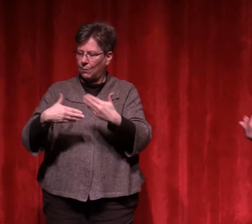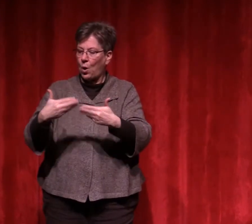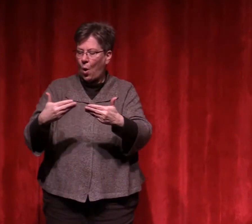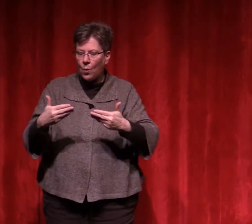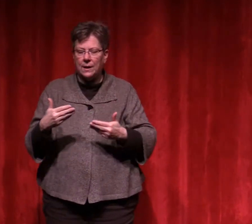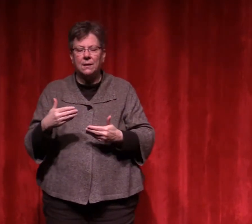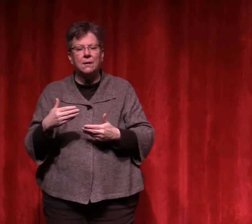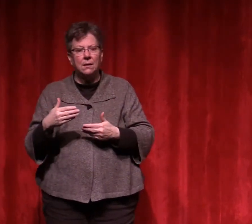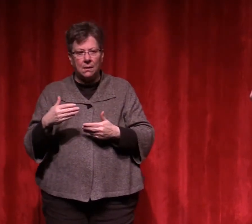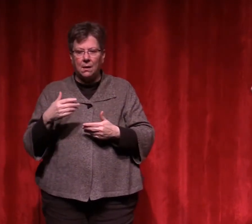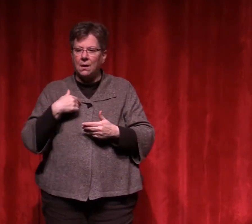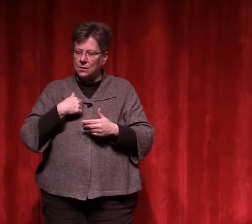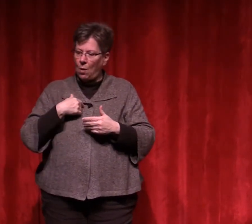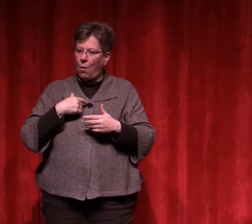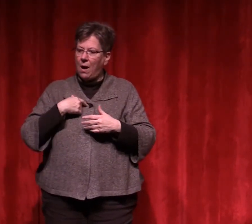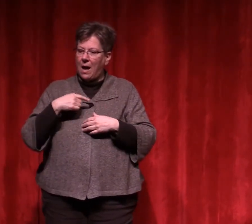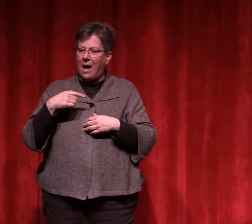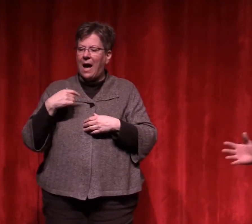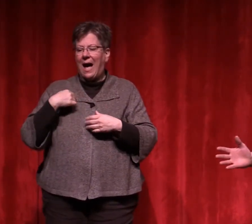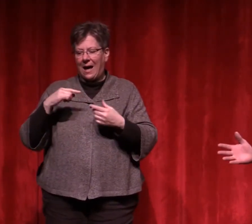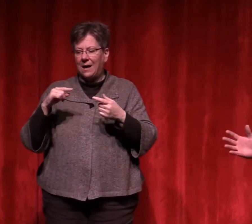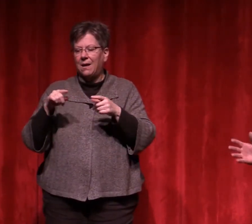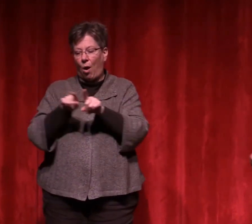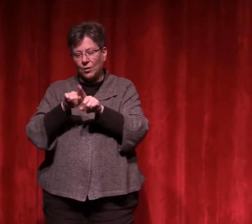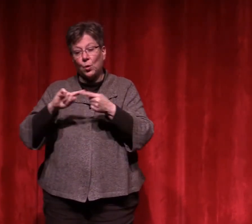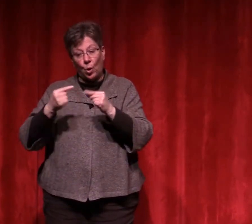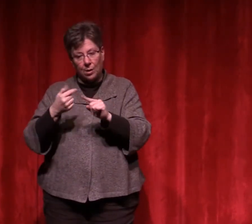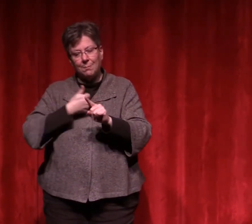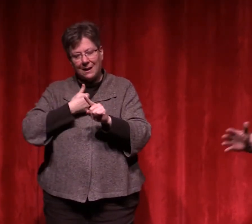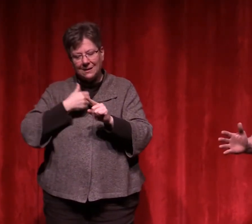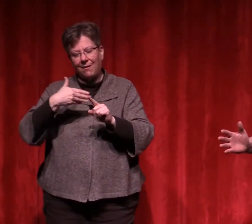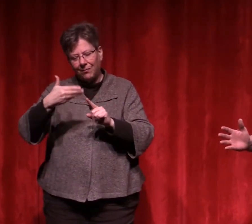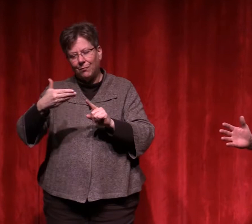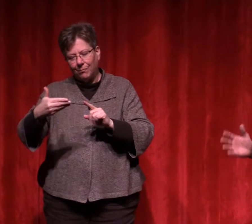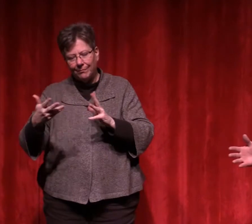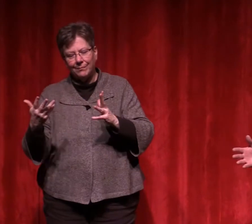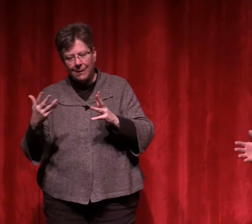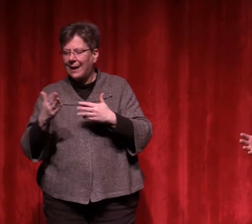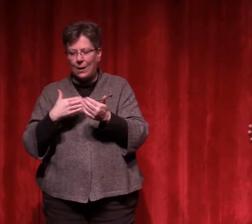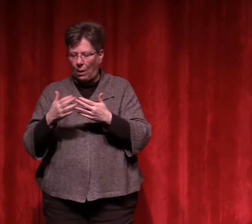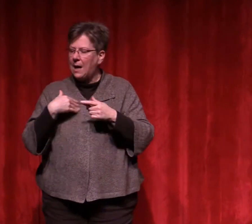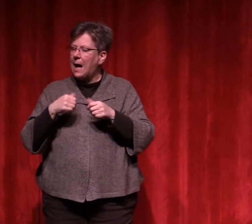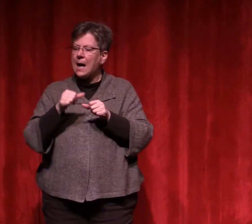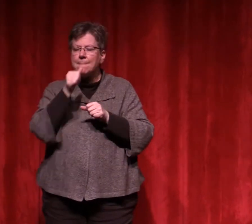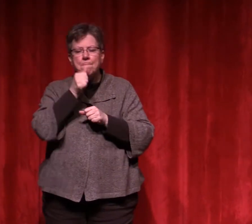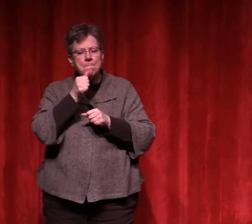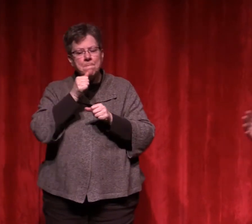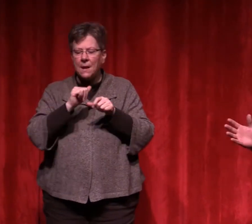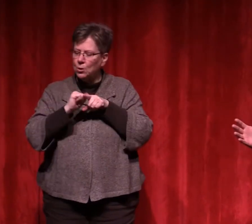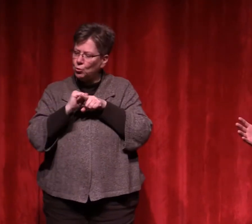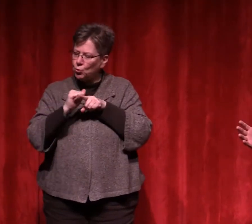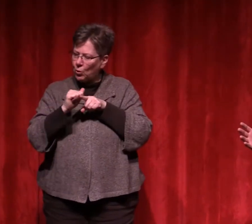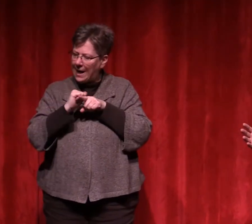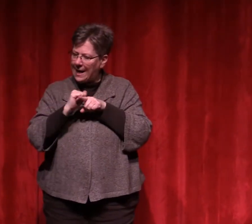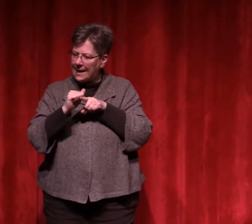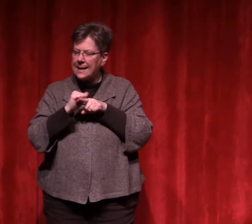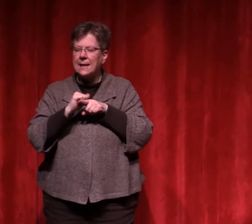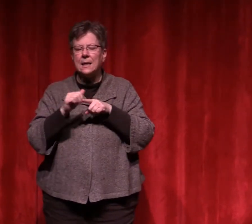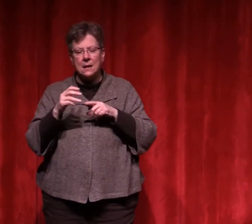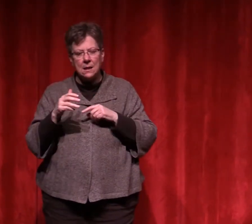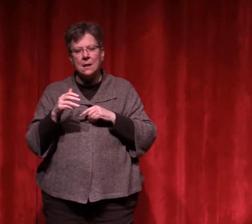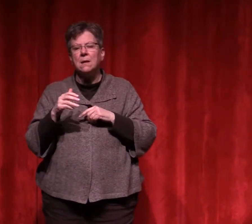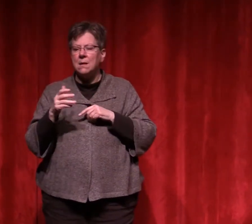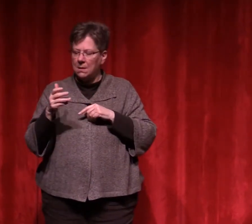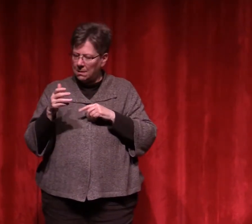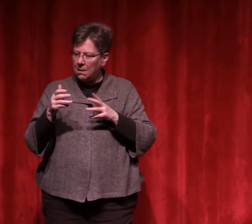but, you know, through rolling, I injured myself, whatever. Kept training a little bit